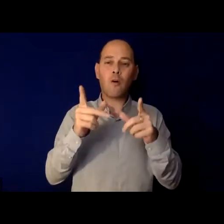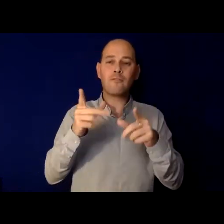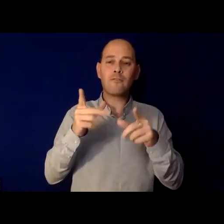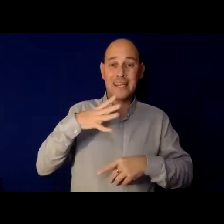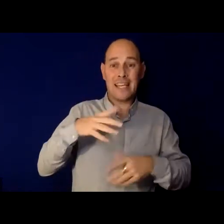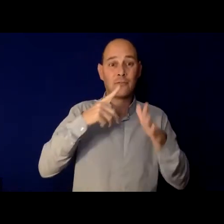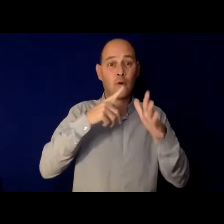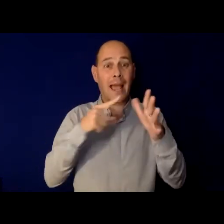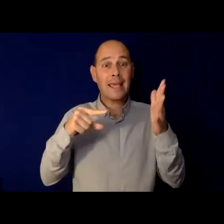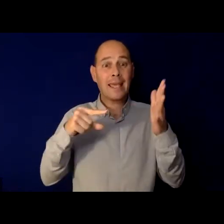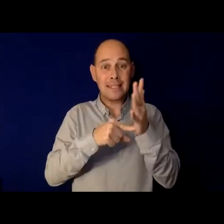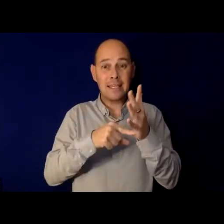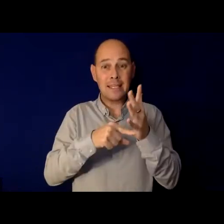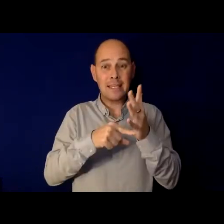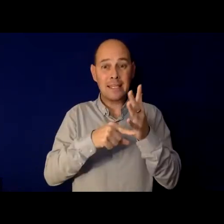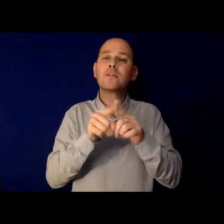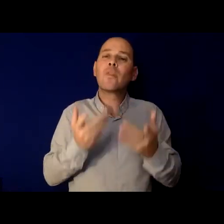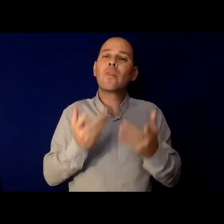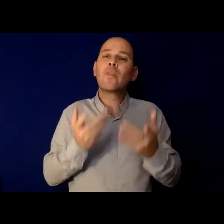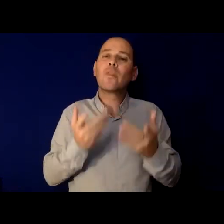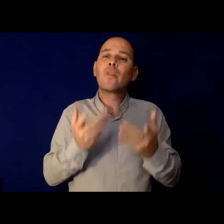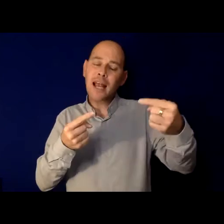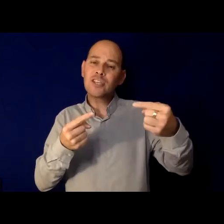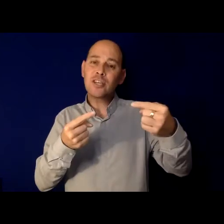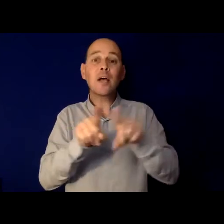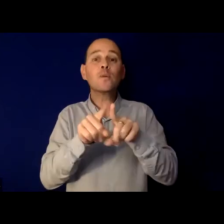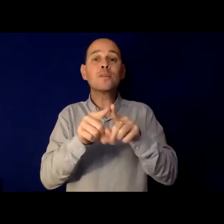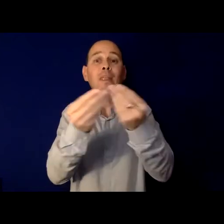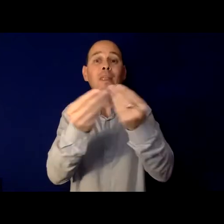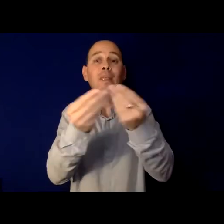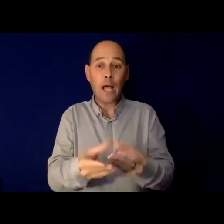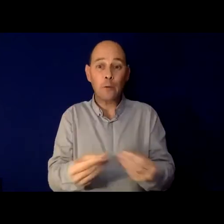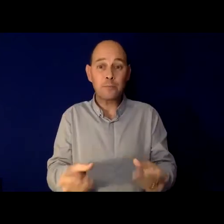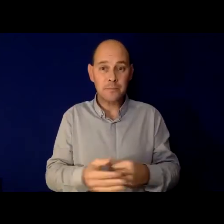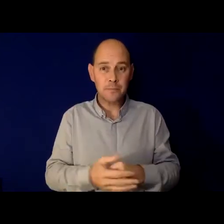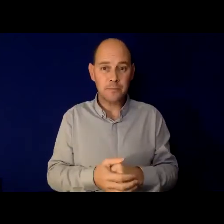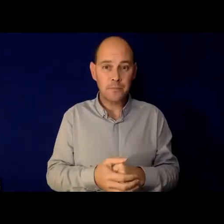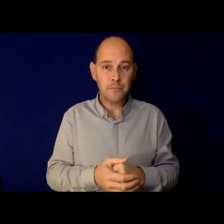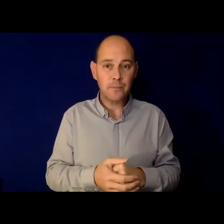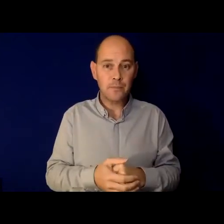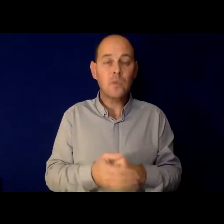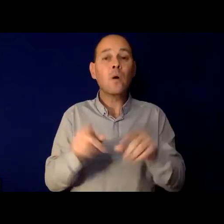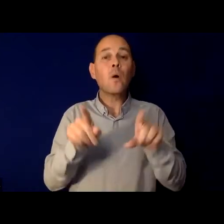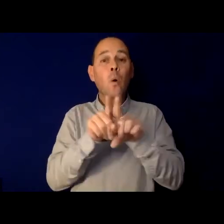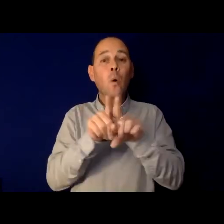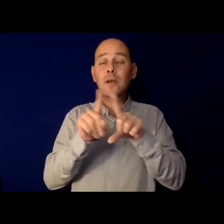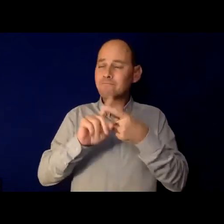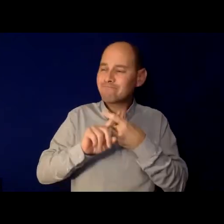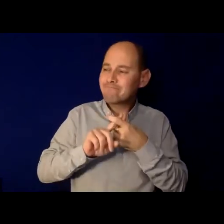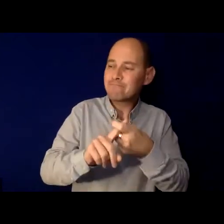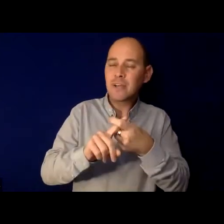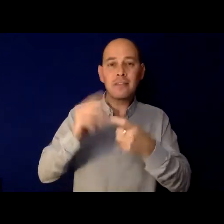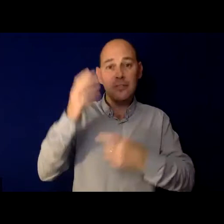as well as the current challenges and gaps in AT provision in the country. Furthermore, it solidified government commitments to increasing access